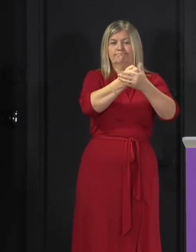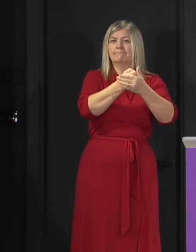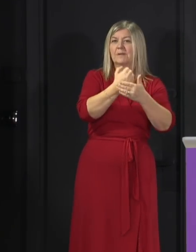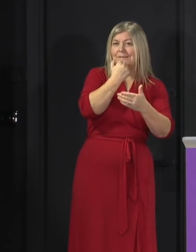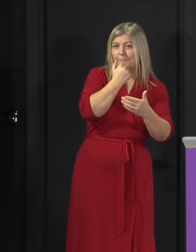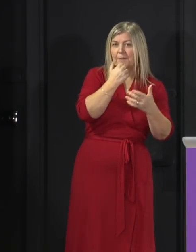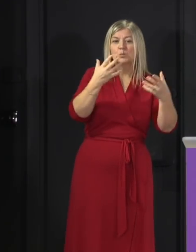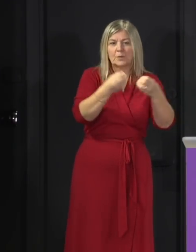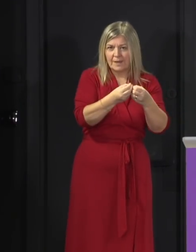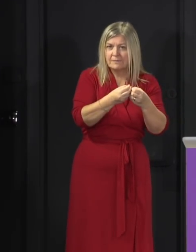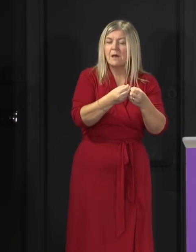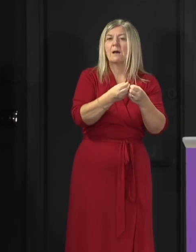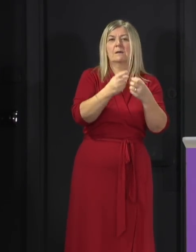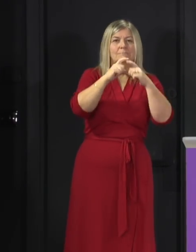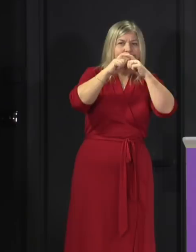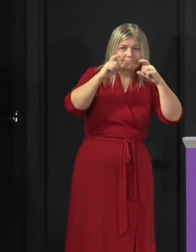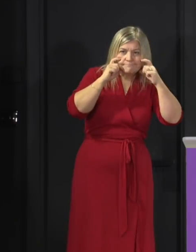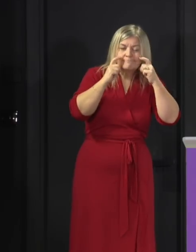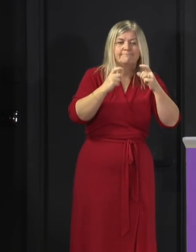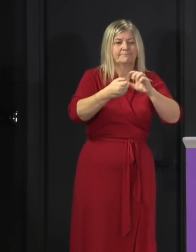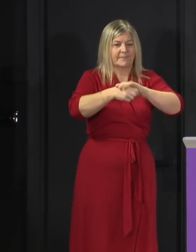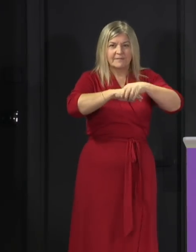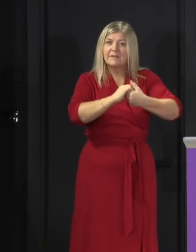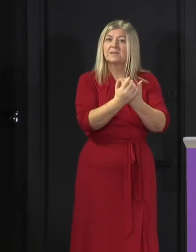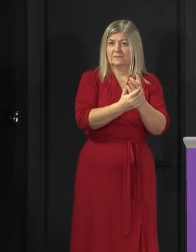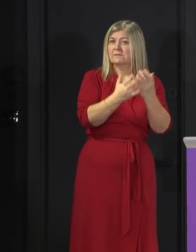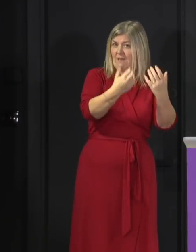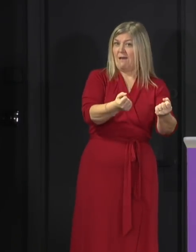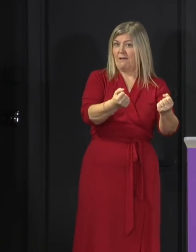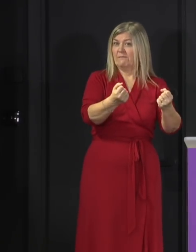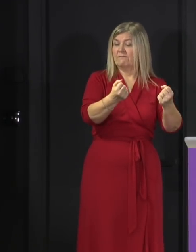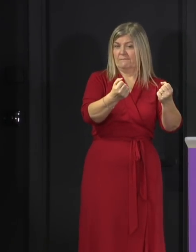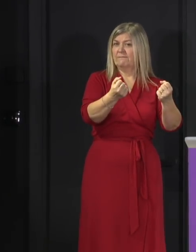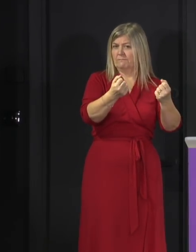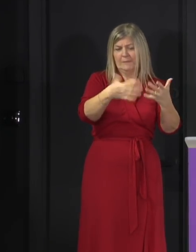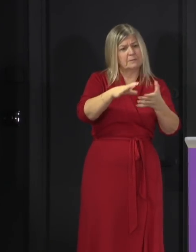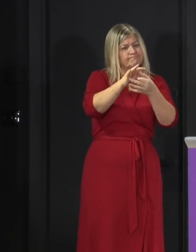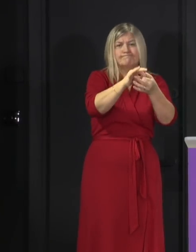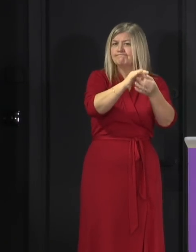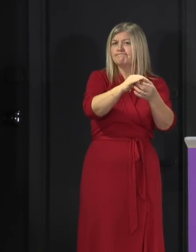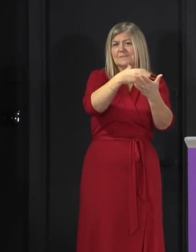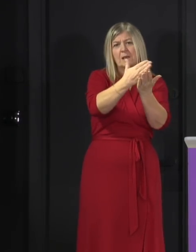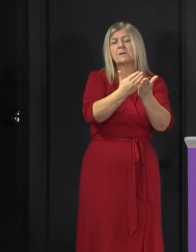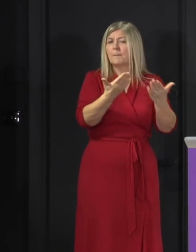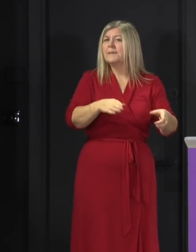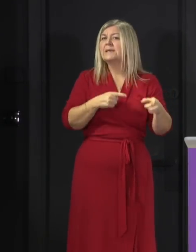face coverings, hygiene, etc., that we're expecting hospitality to take. This is a torrid time for hospitality, and I know